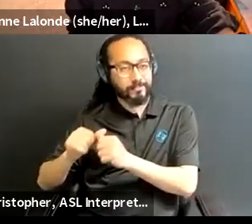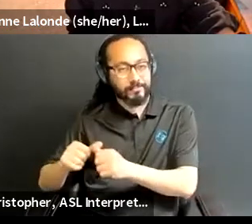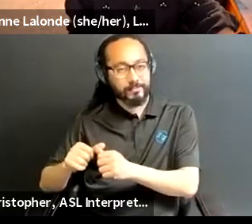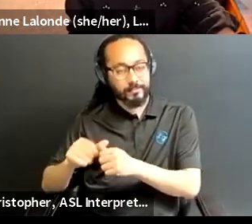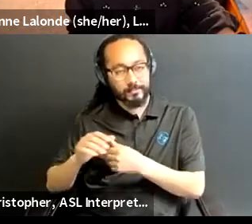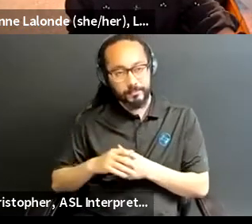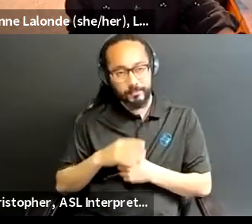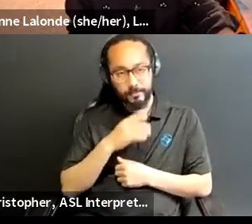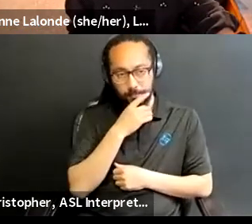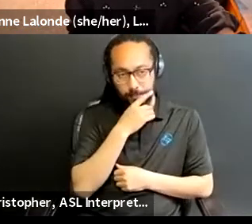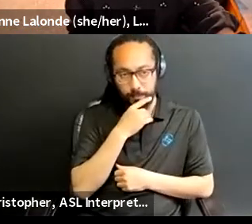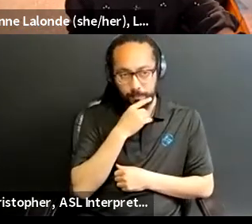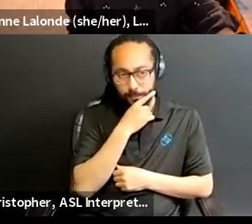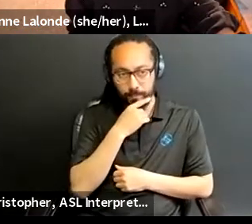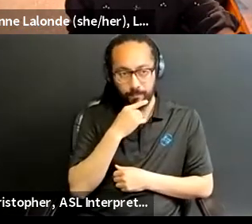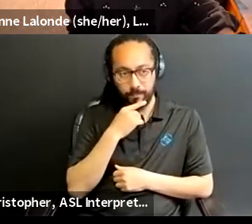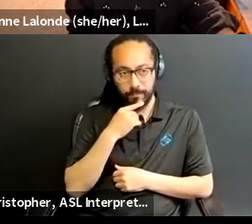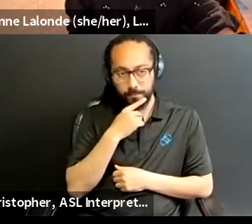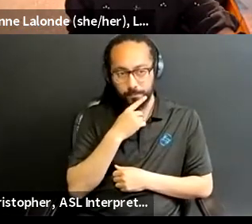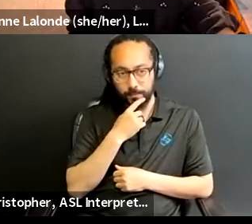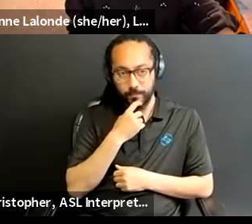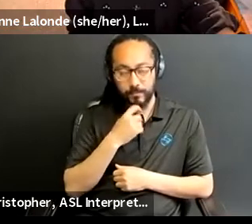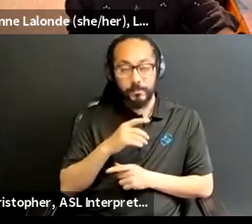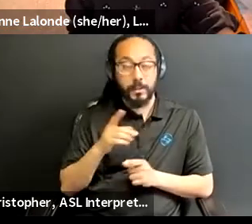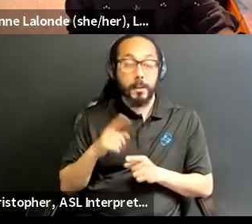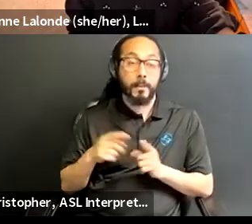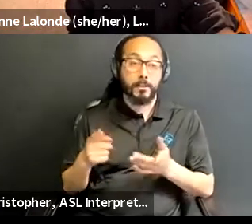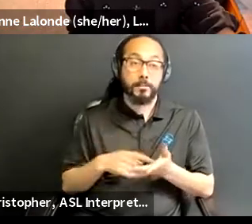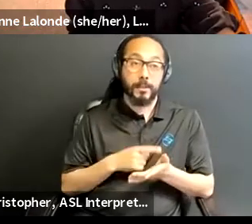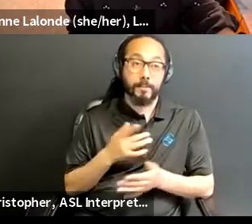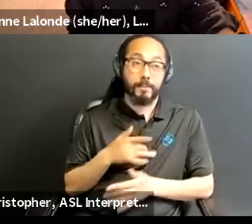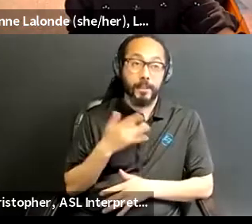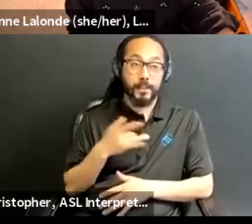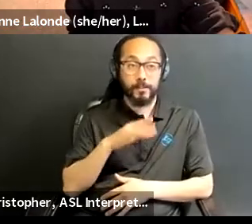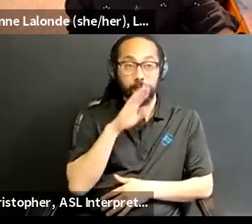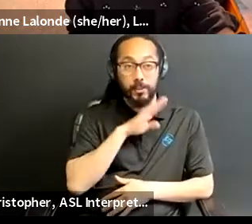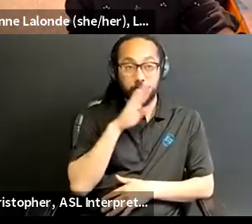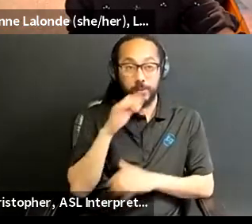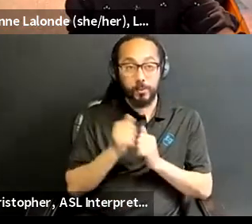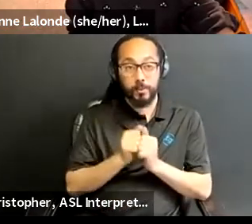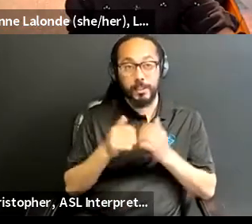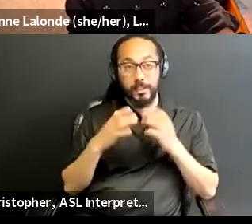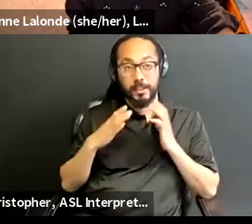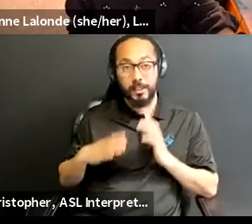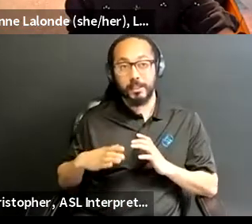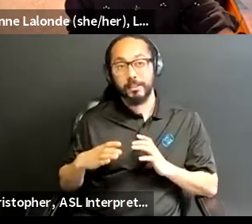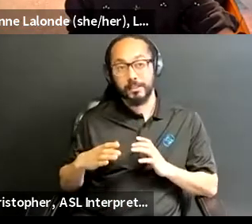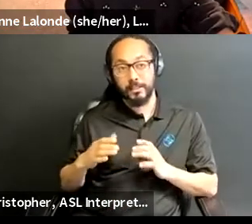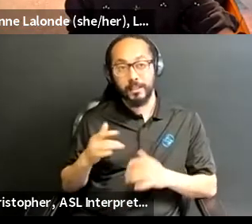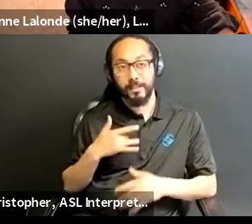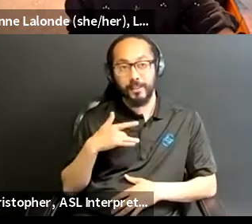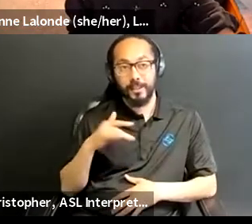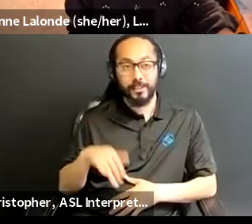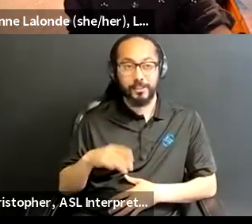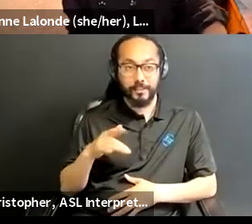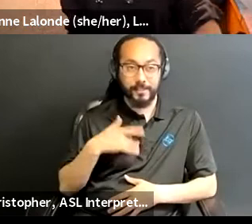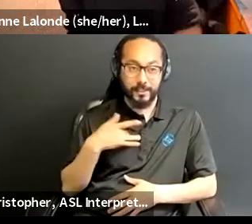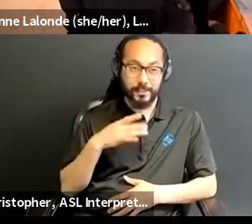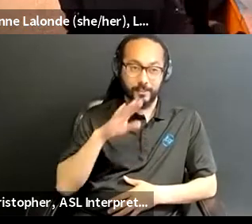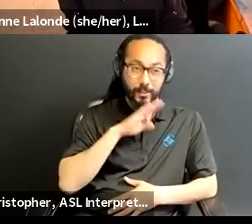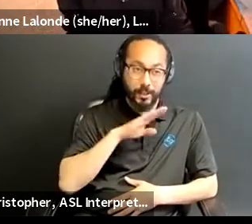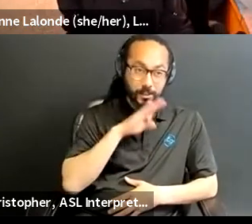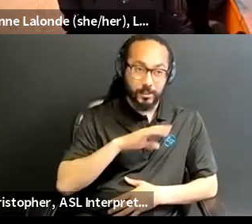As far as feelings of frustration with a client, I think you can get those feelings of frustration or have